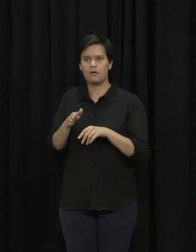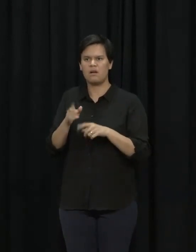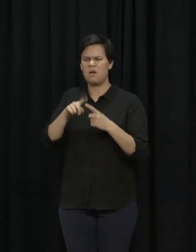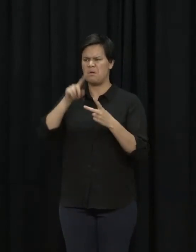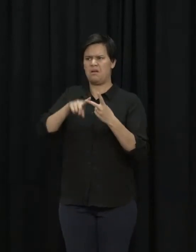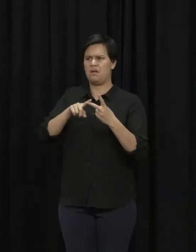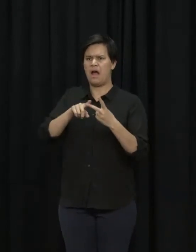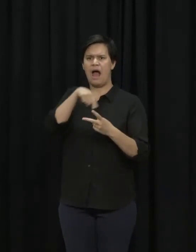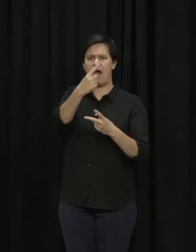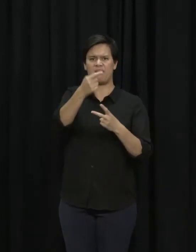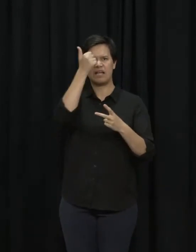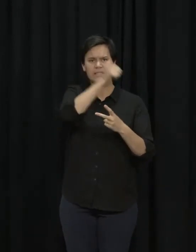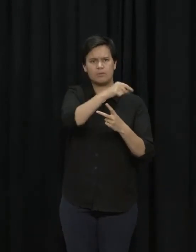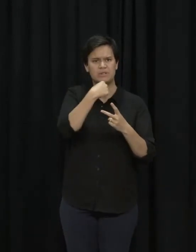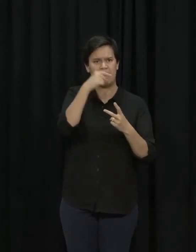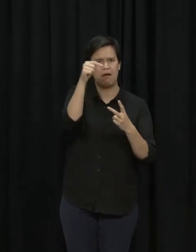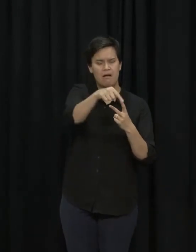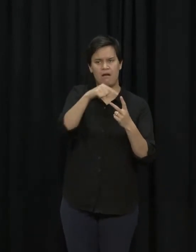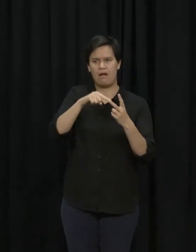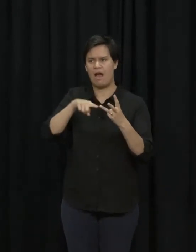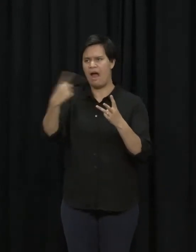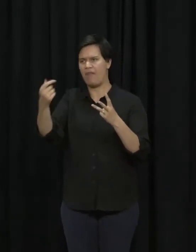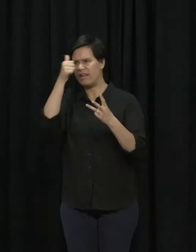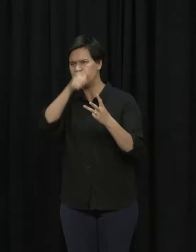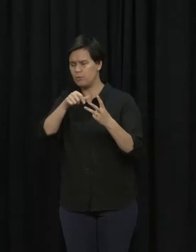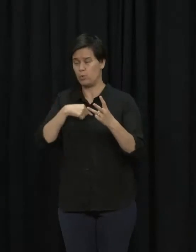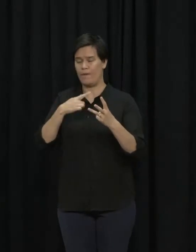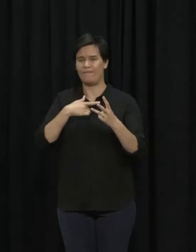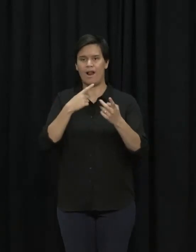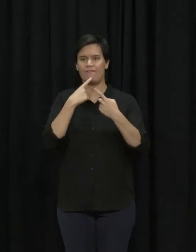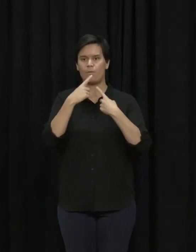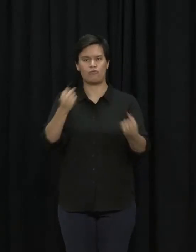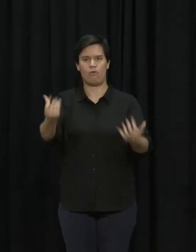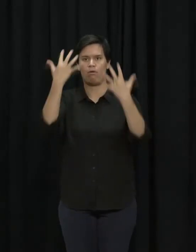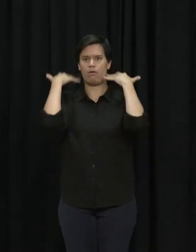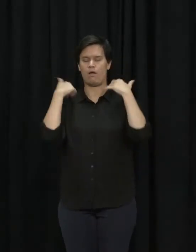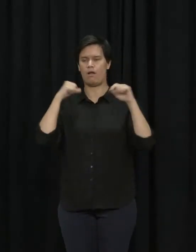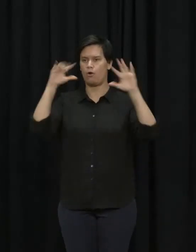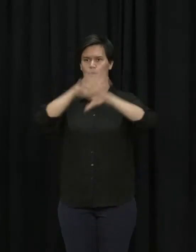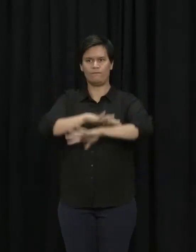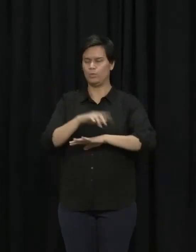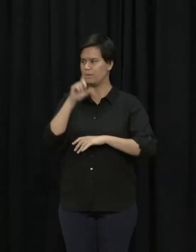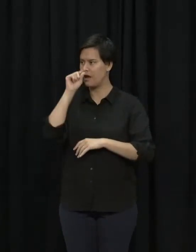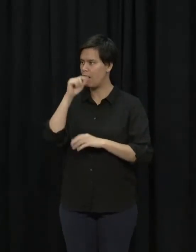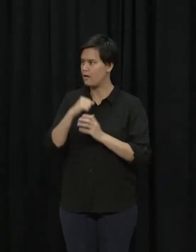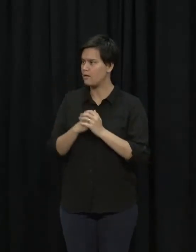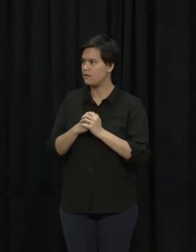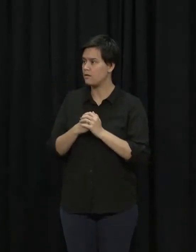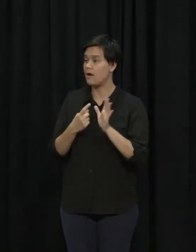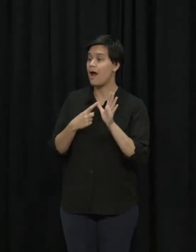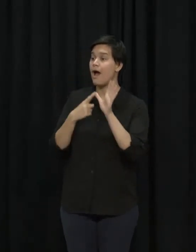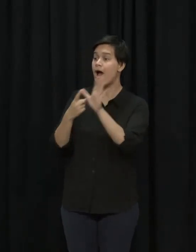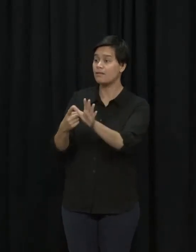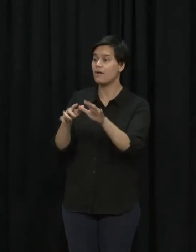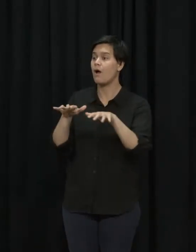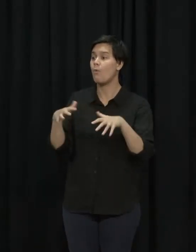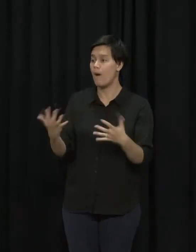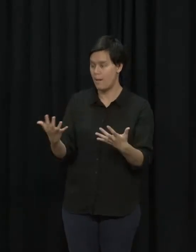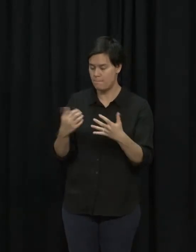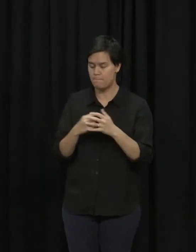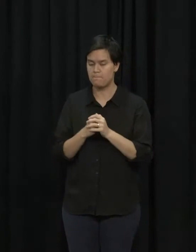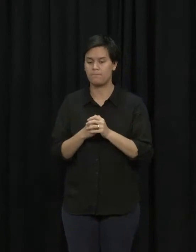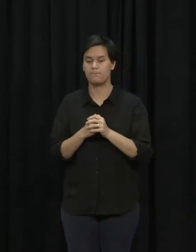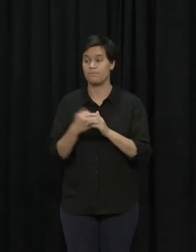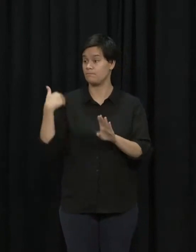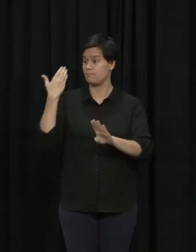what is already quite a confusing and a massive heap of information for people to take on board? Yeah, look, I think the first thing I'd say is that advice and guidance